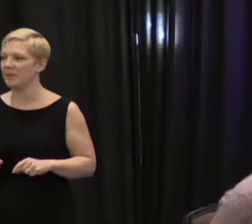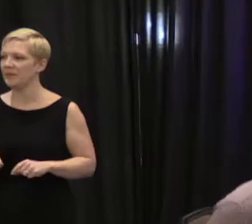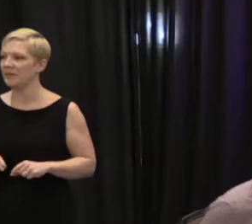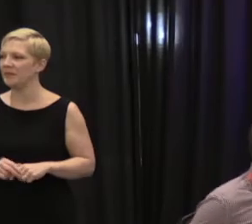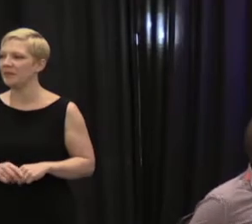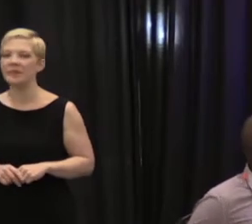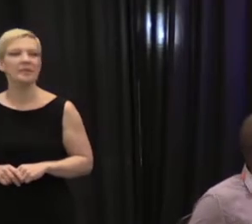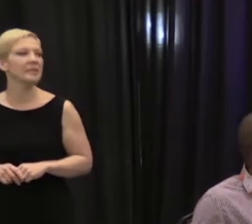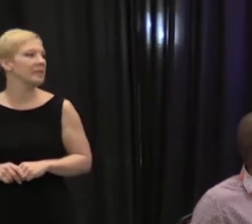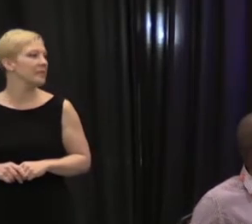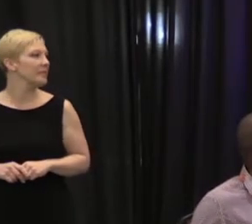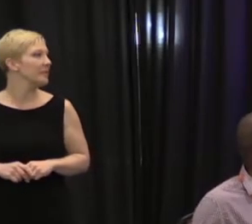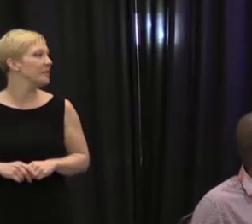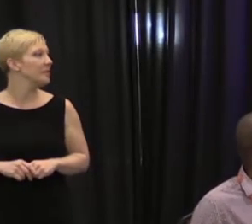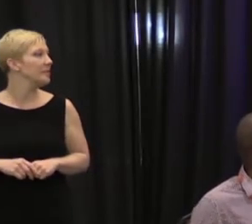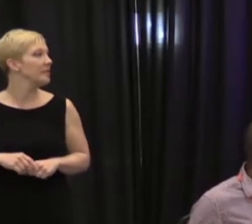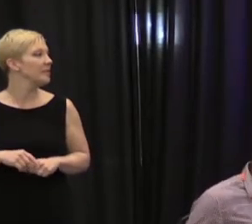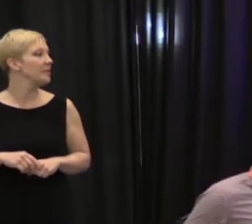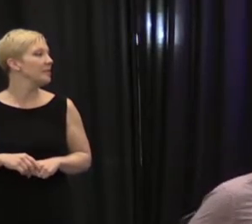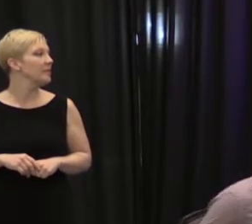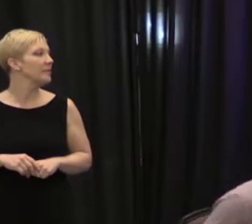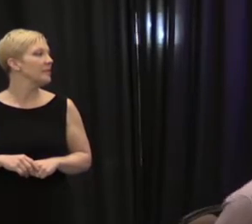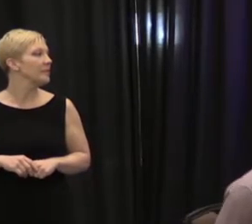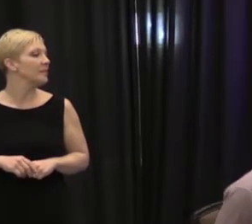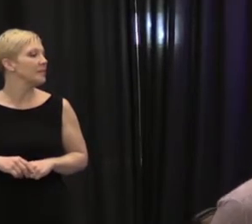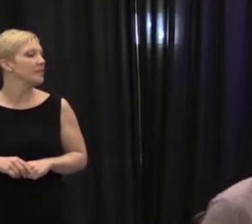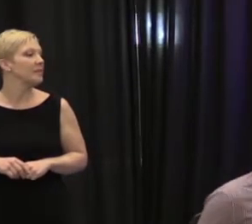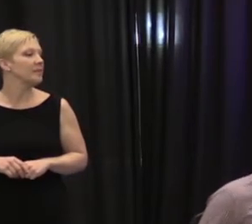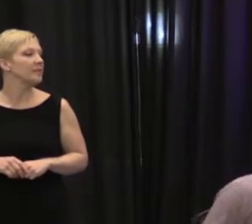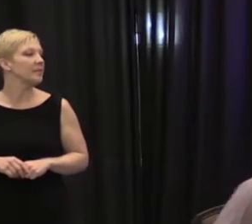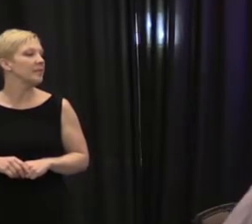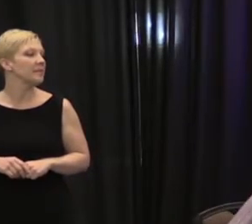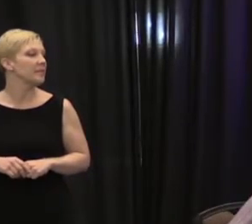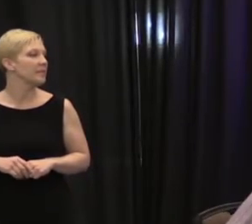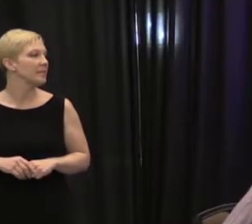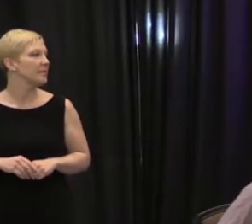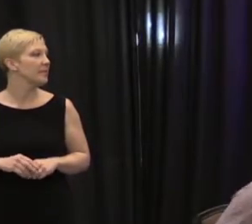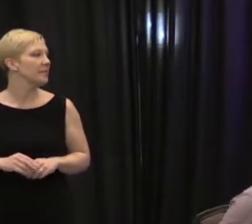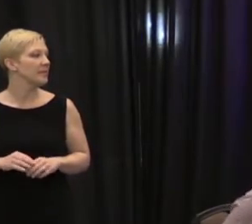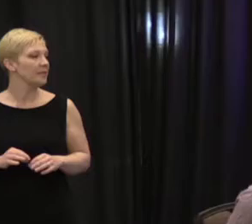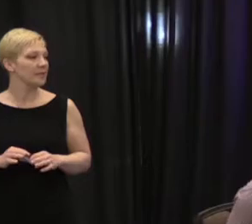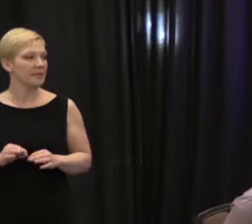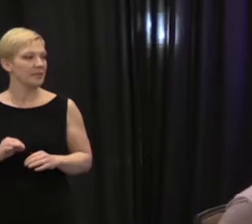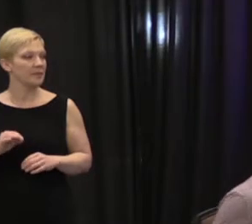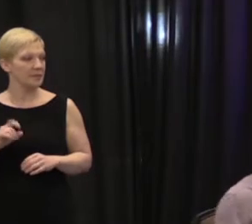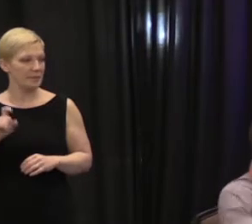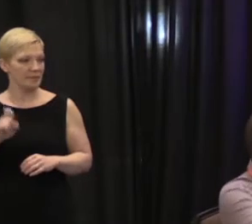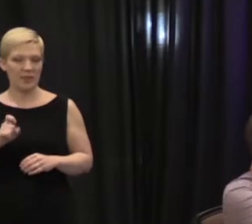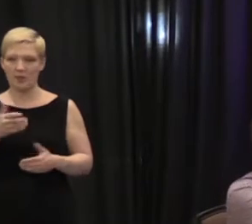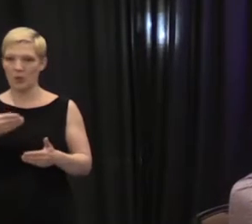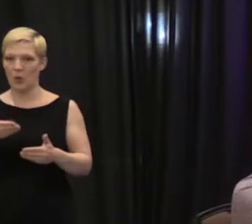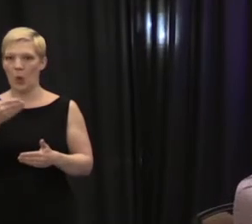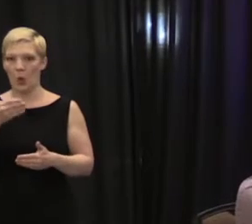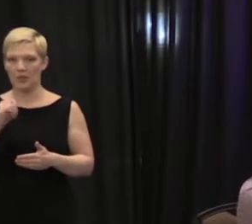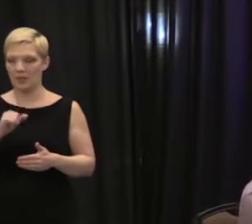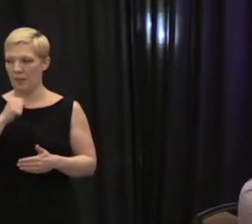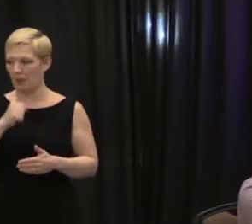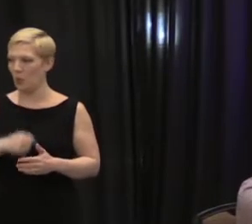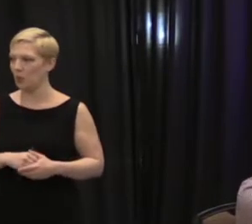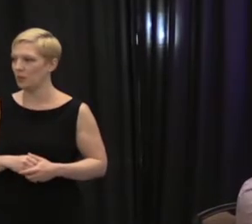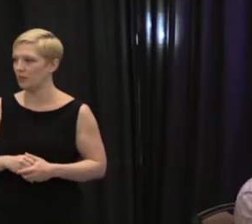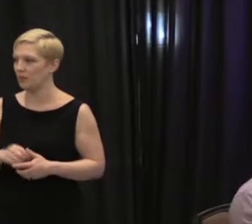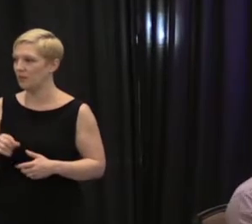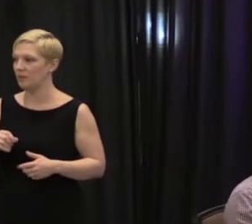Now, the word on the microphones is you have to be very close to them. You can take them off their stands. Okay.